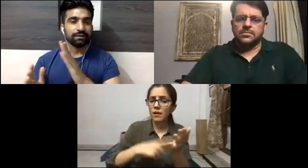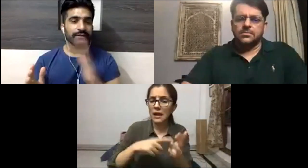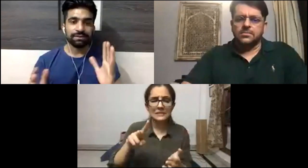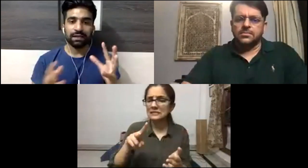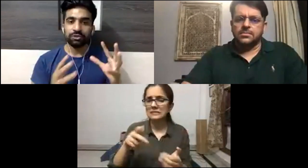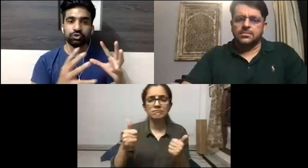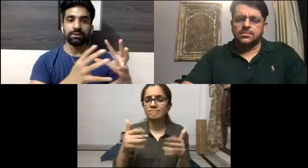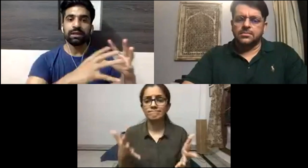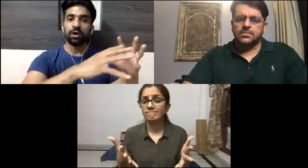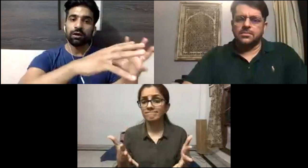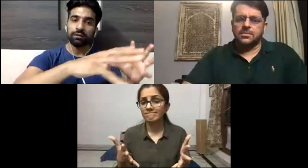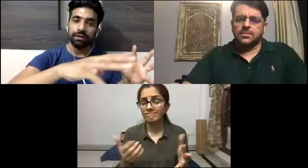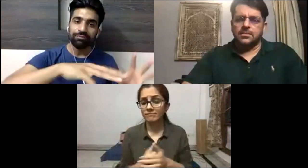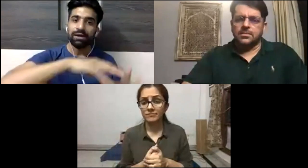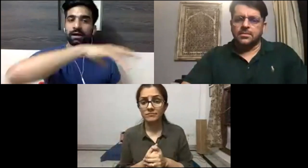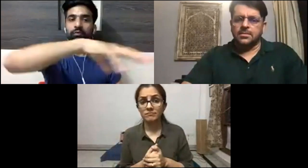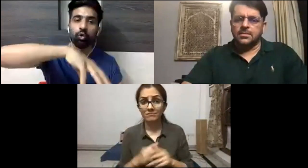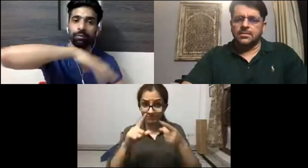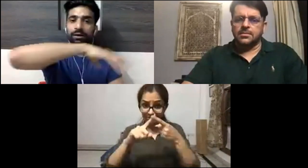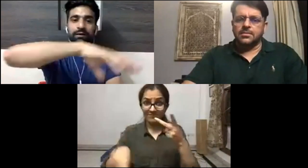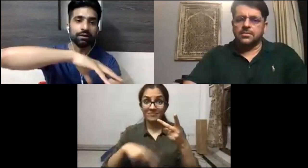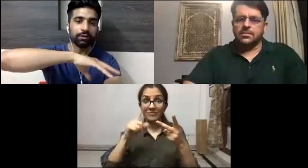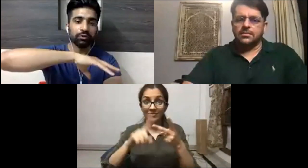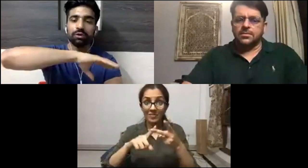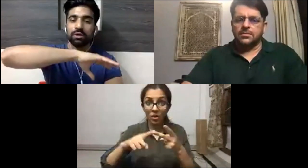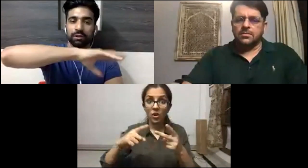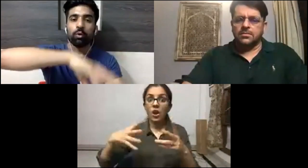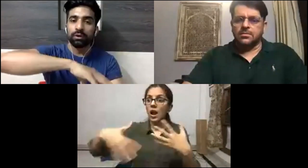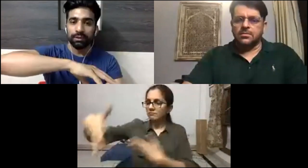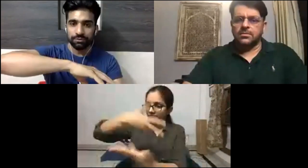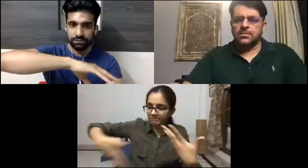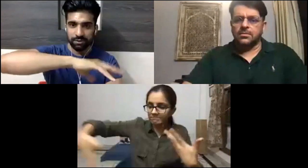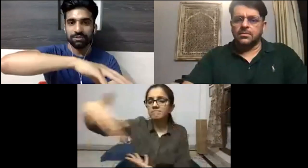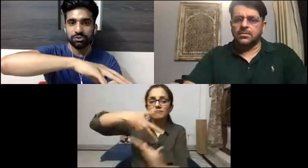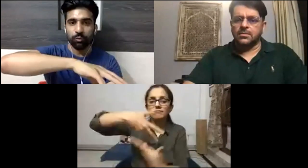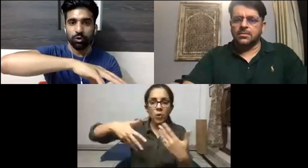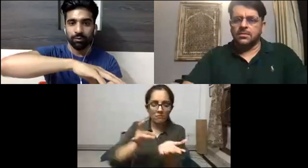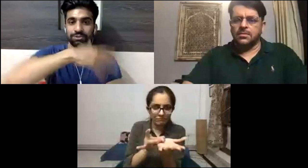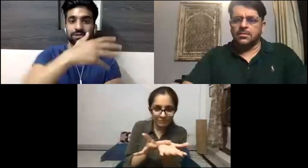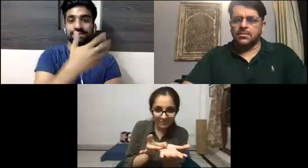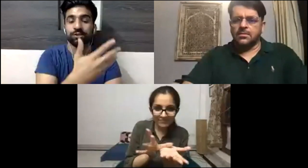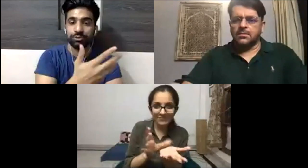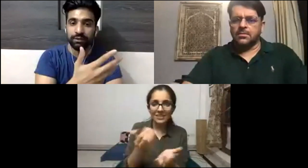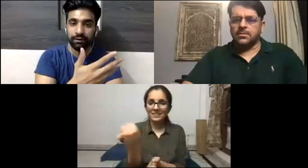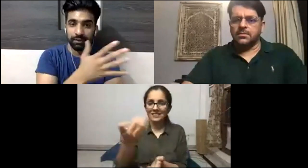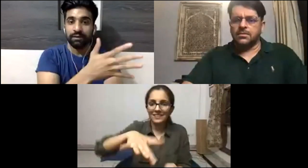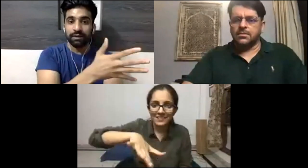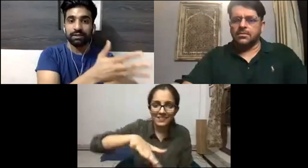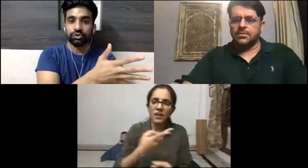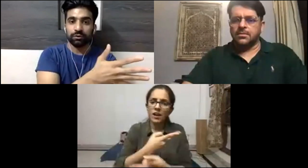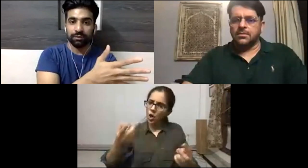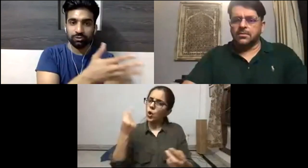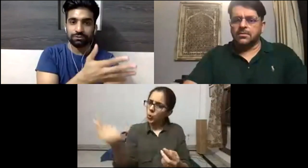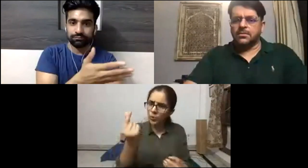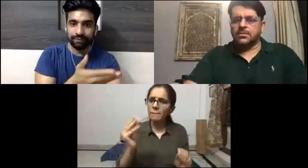thing. The second should be they are, if they are incorporated in the board games that we just spoke about, which are still using their intellect, it's